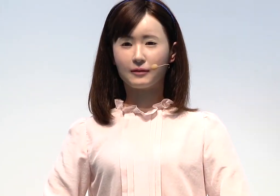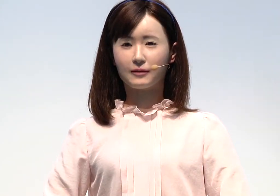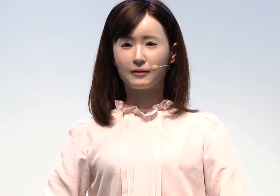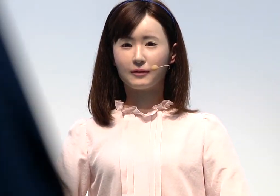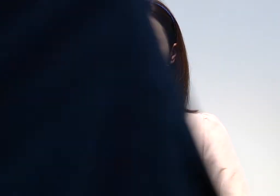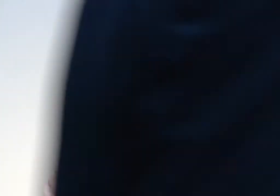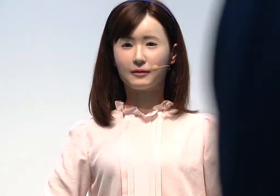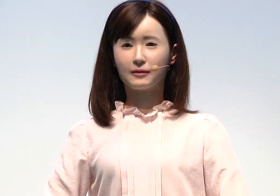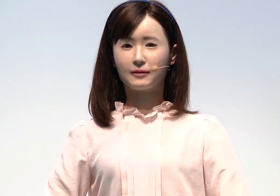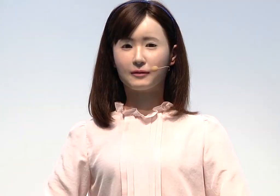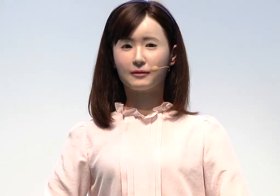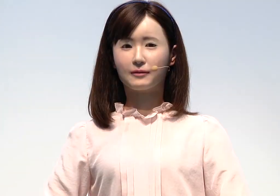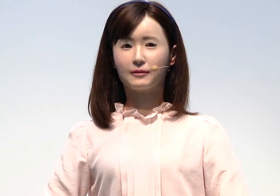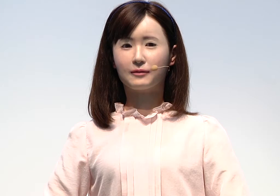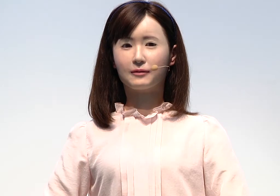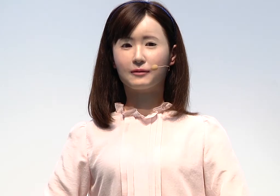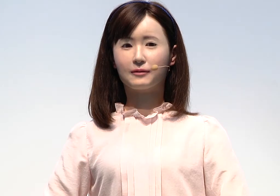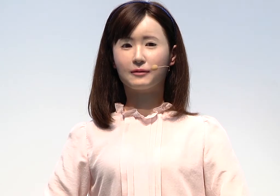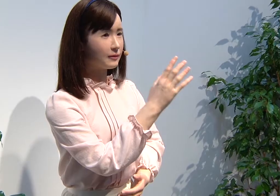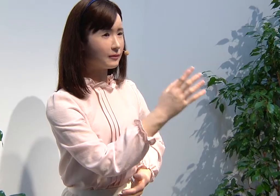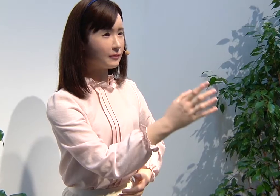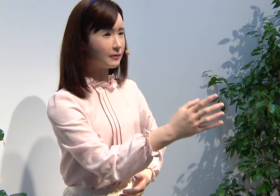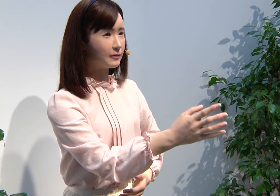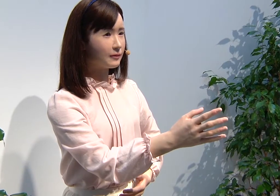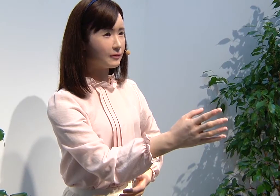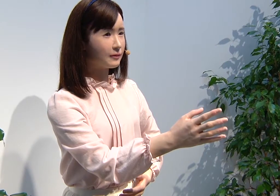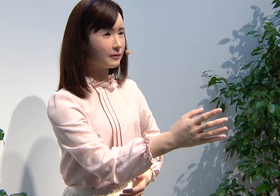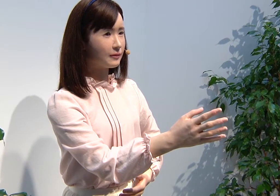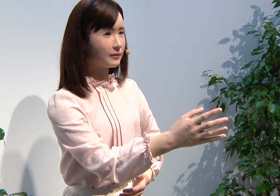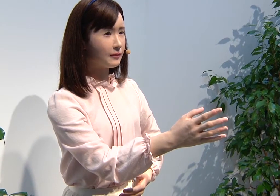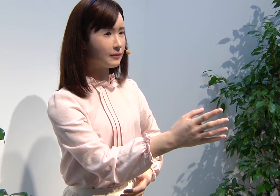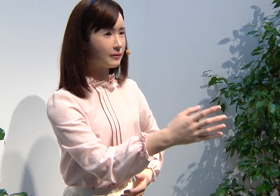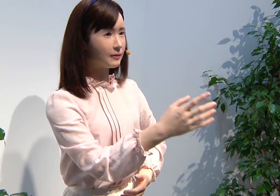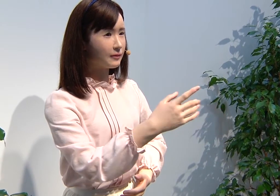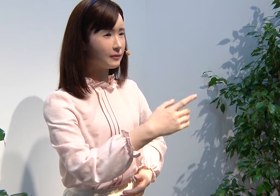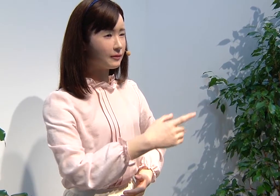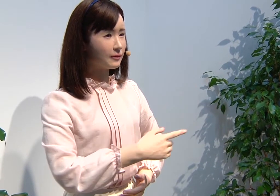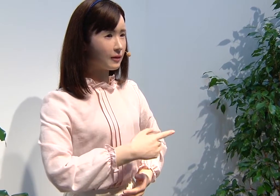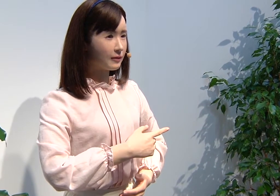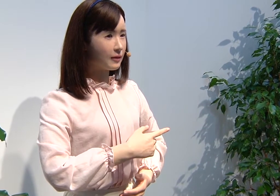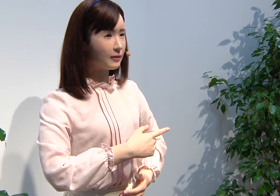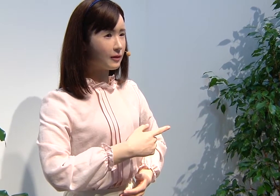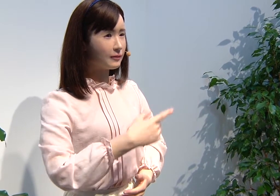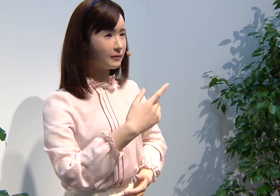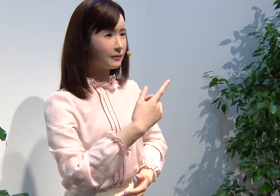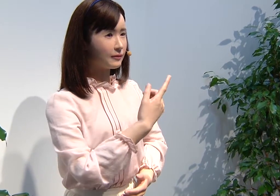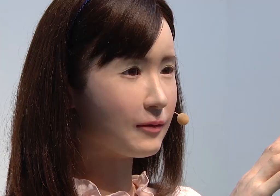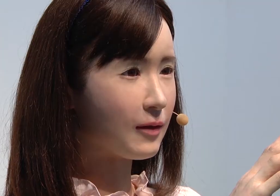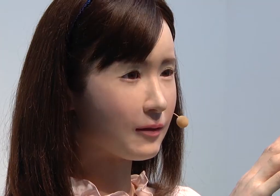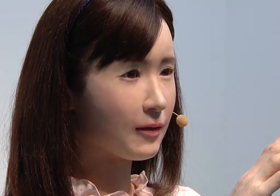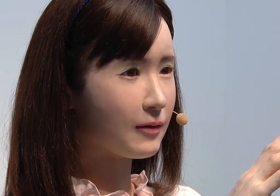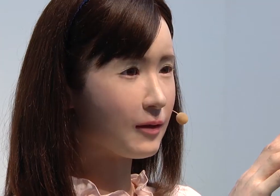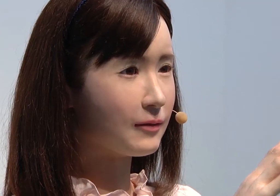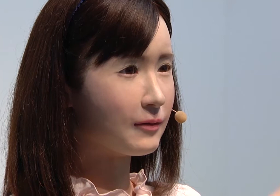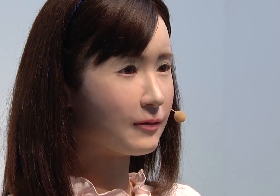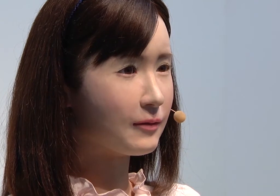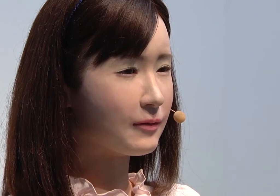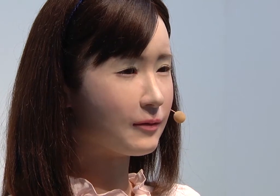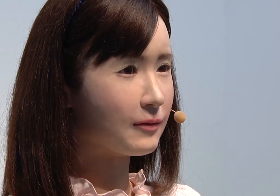company calls a communication android. The humanoid robot can perform sign language and is the result of a number of organizations